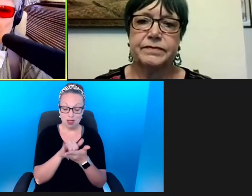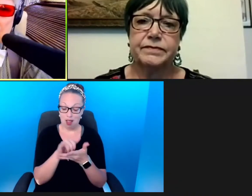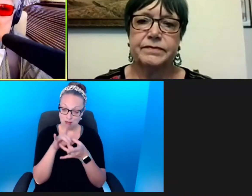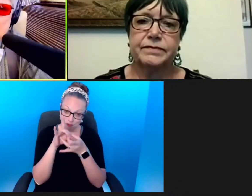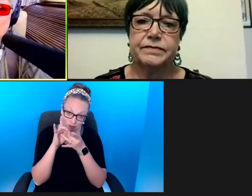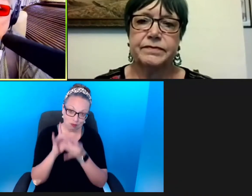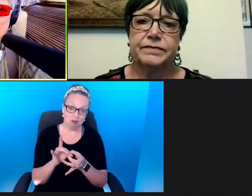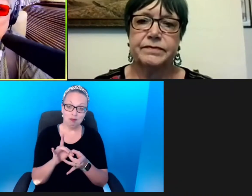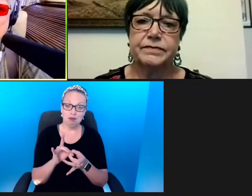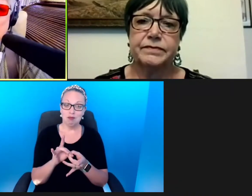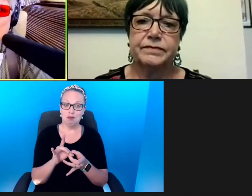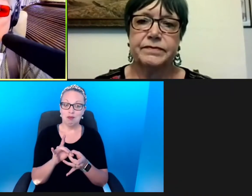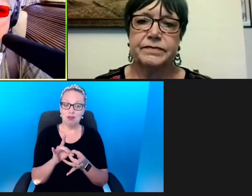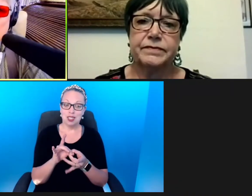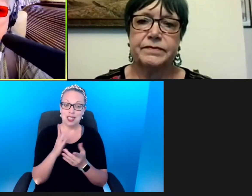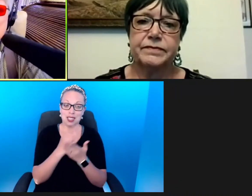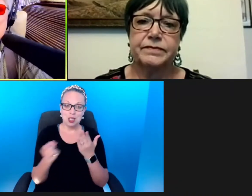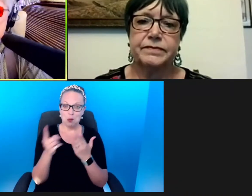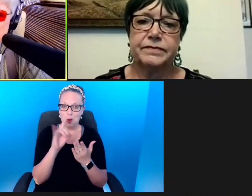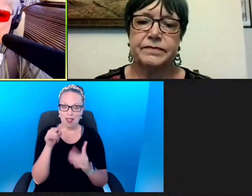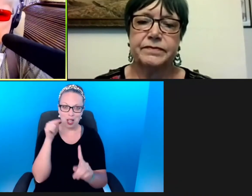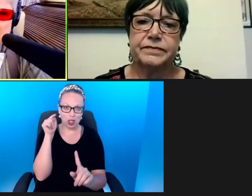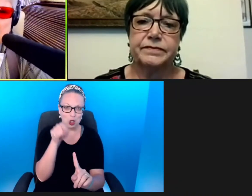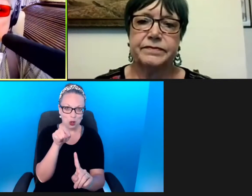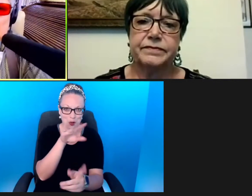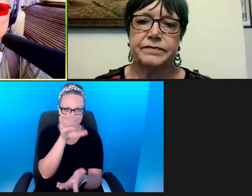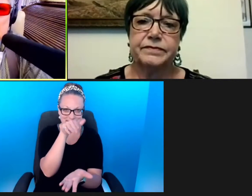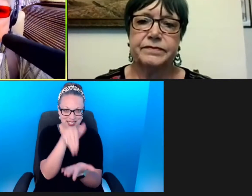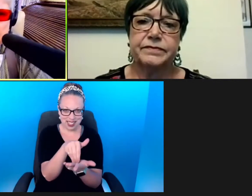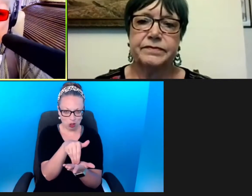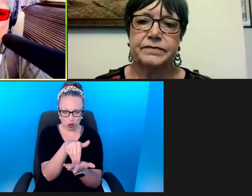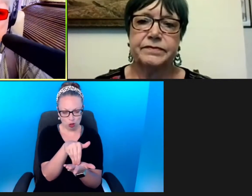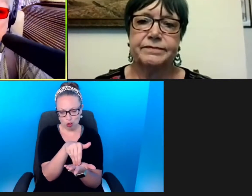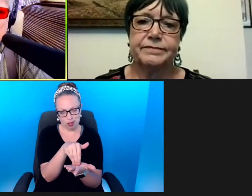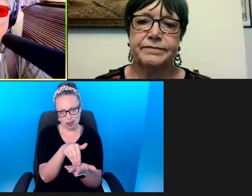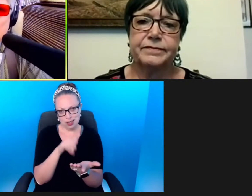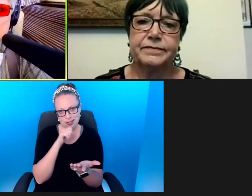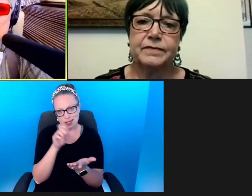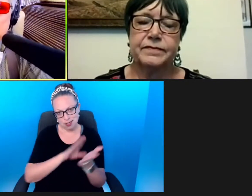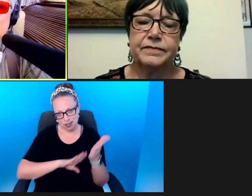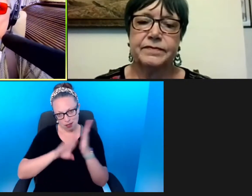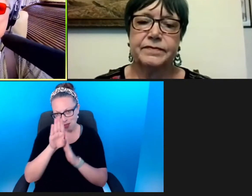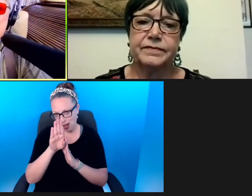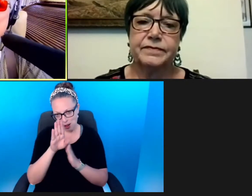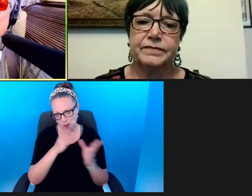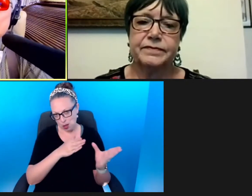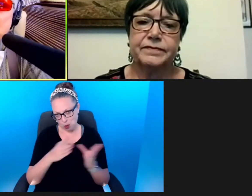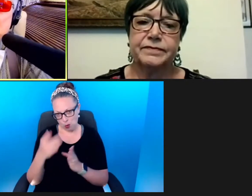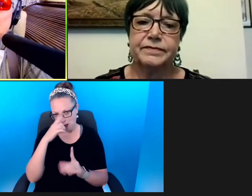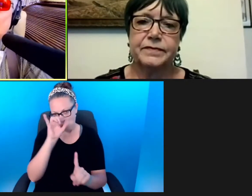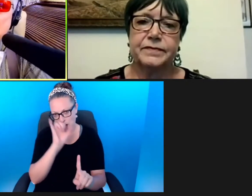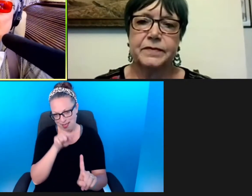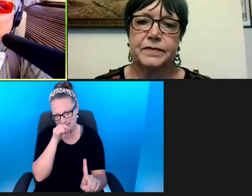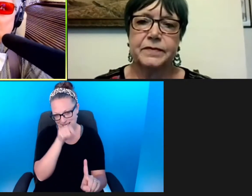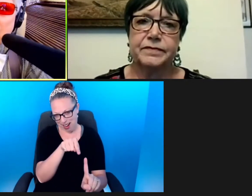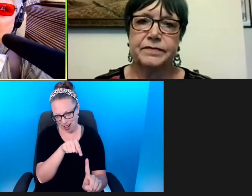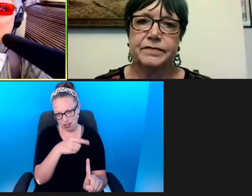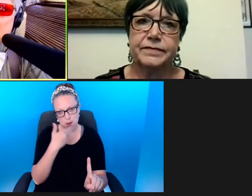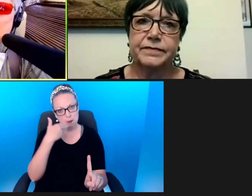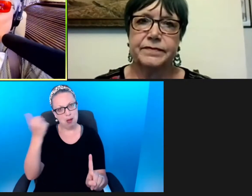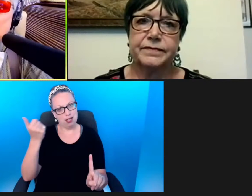like you as the hub, it isn't going to develop in a way to the person's best